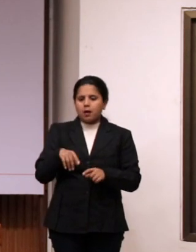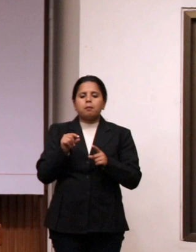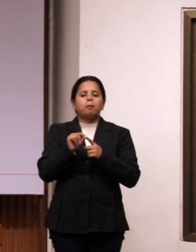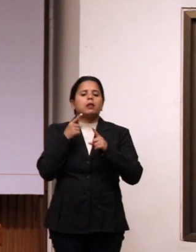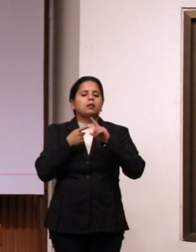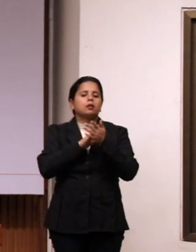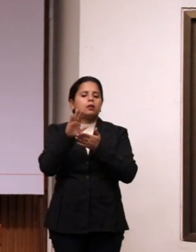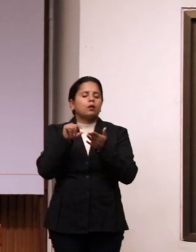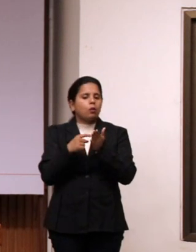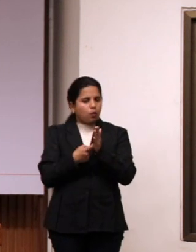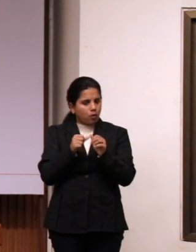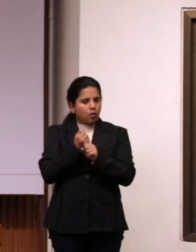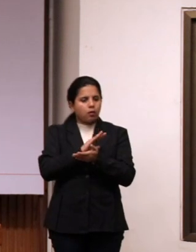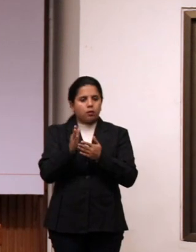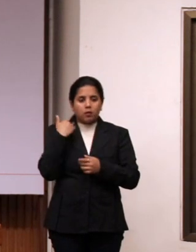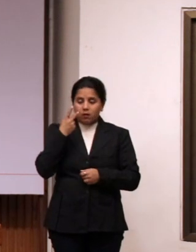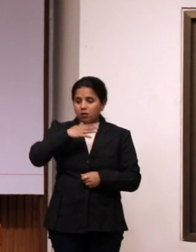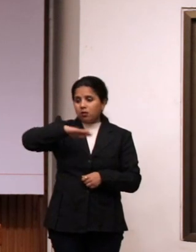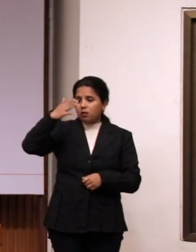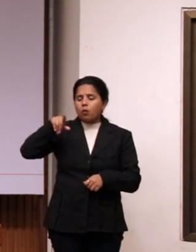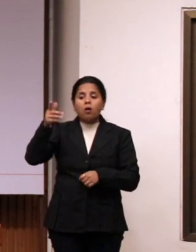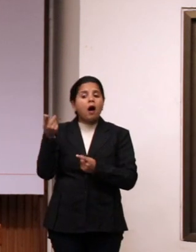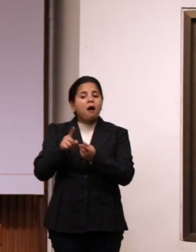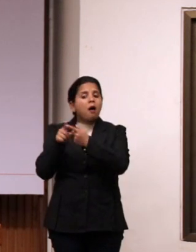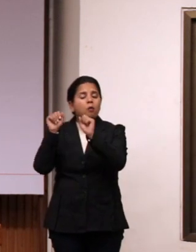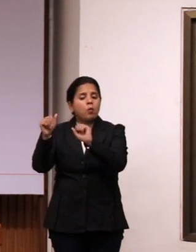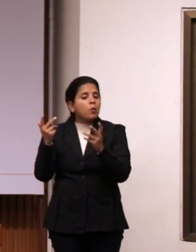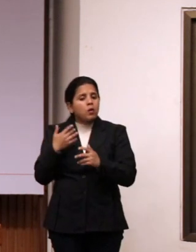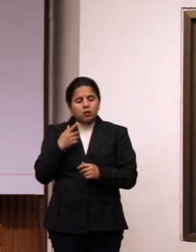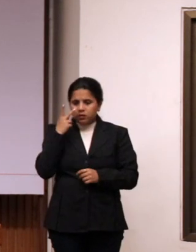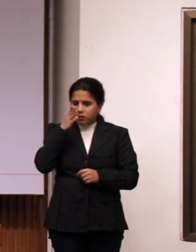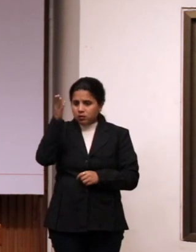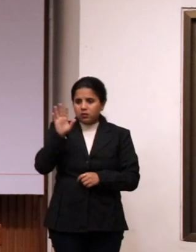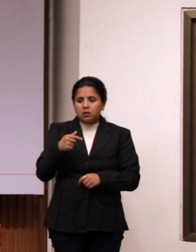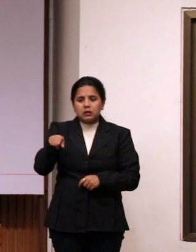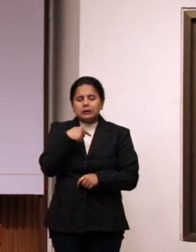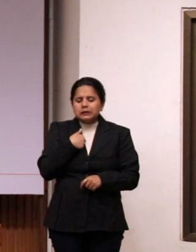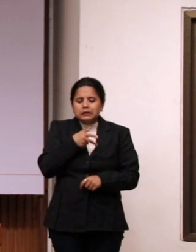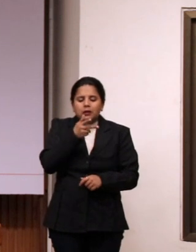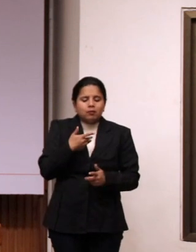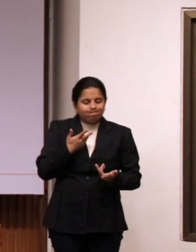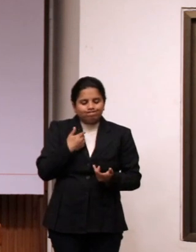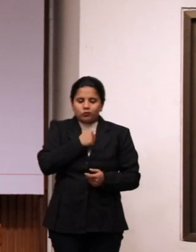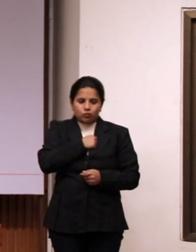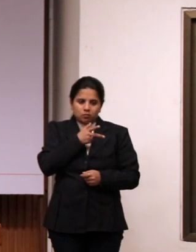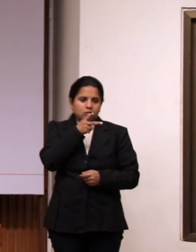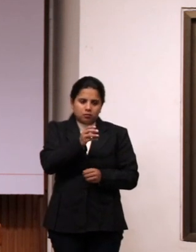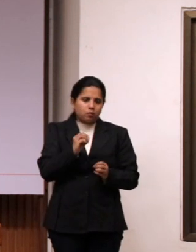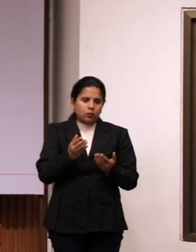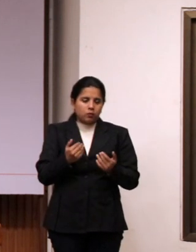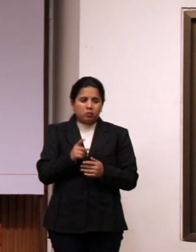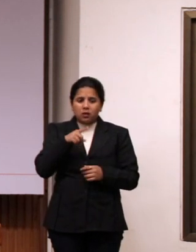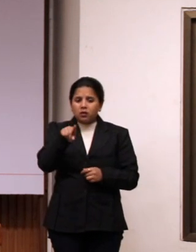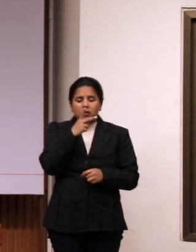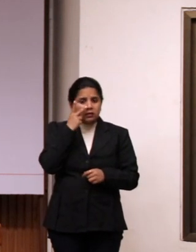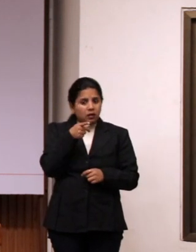Pithoragarh, and I have seen the way fragile Himalayas, what is happening. Now, I am forbidden to speak about it. But you see, look at it.